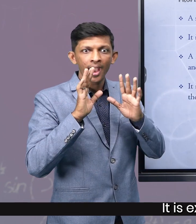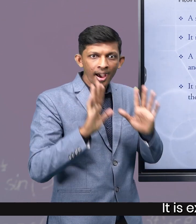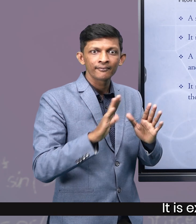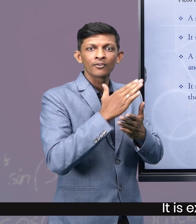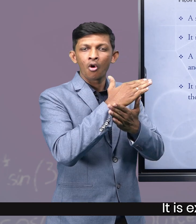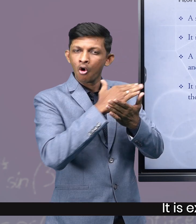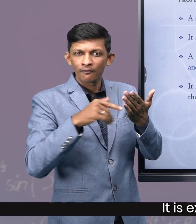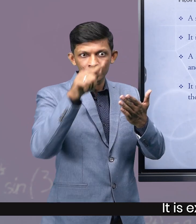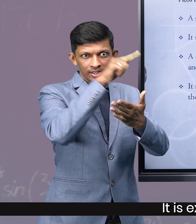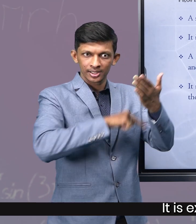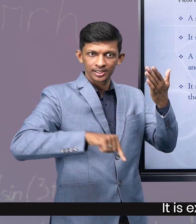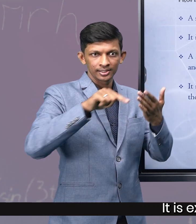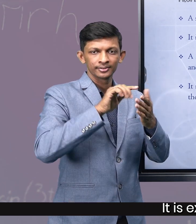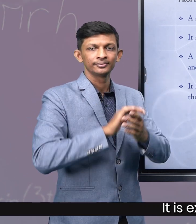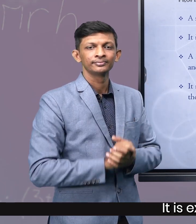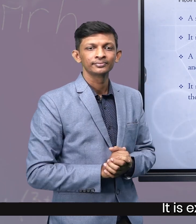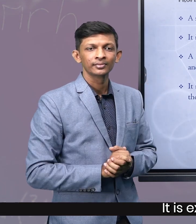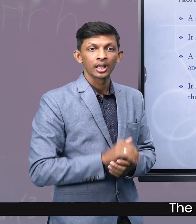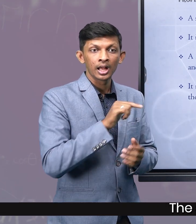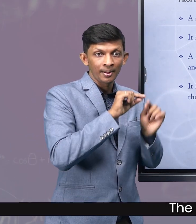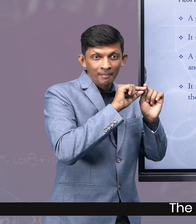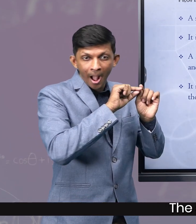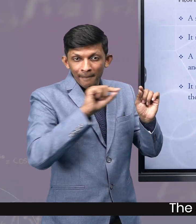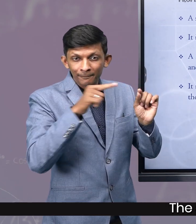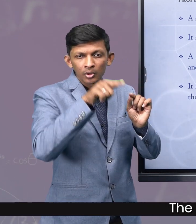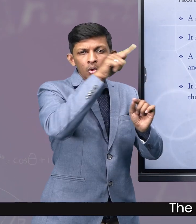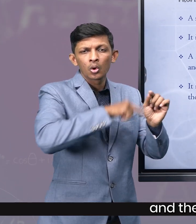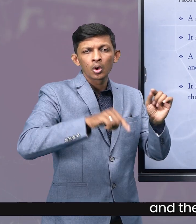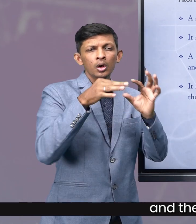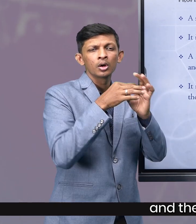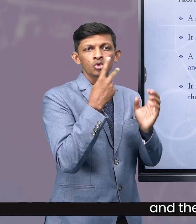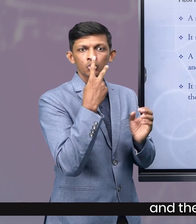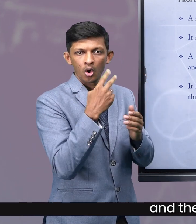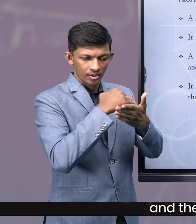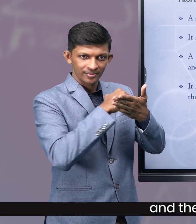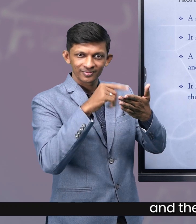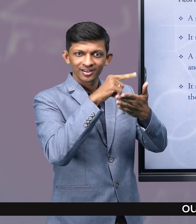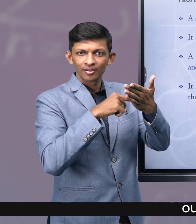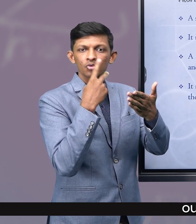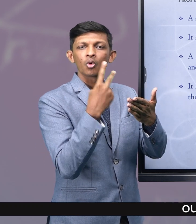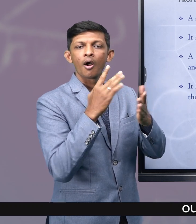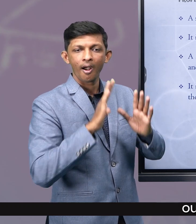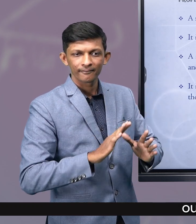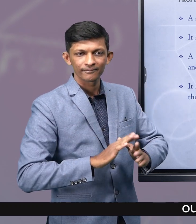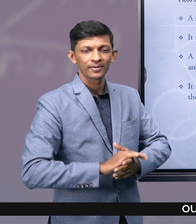Exactly half of the circle. The diameter of the circle and the two semicircles formed out of it are the same.